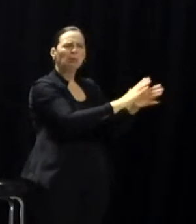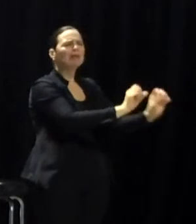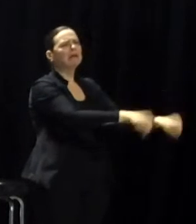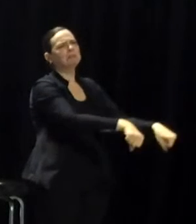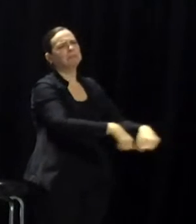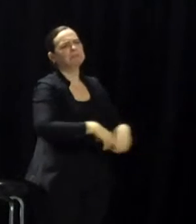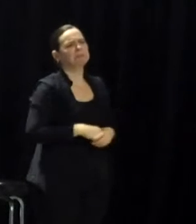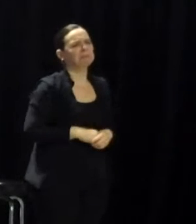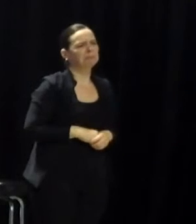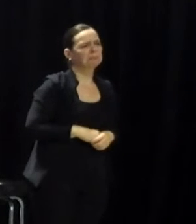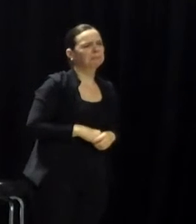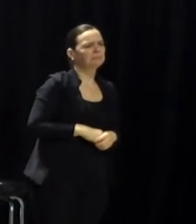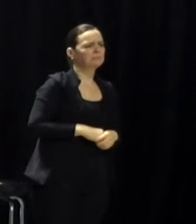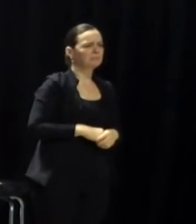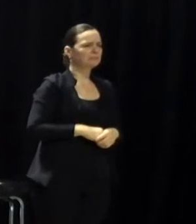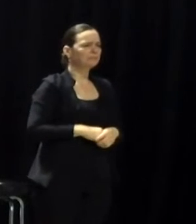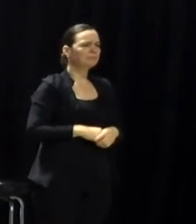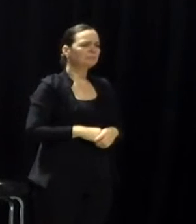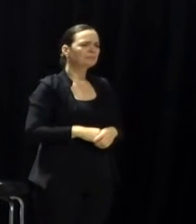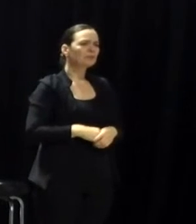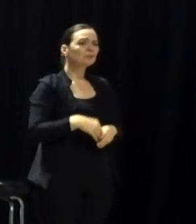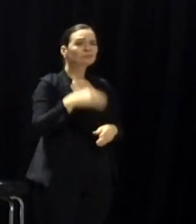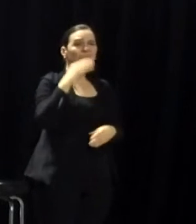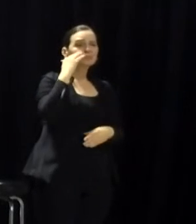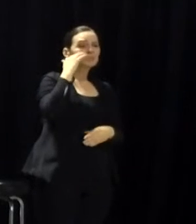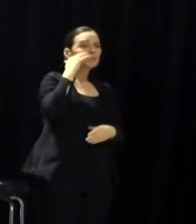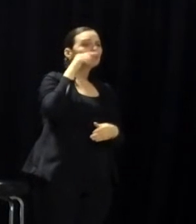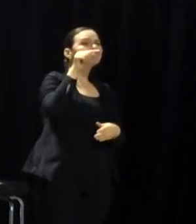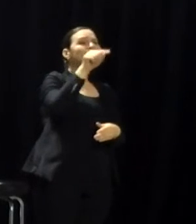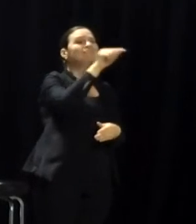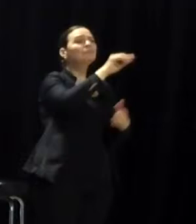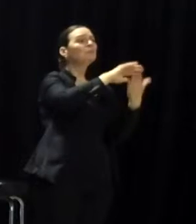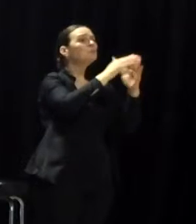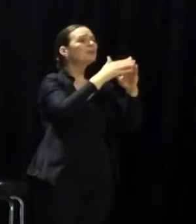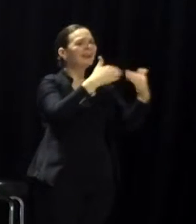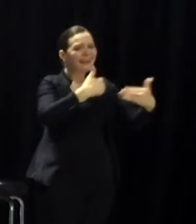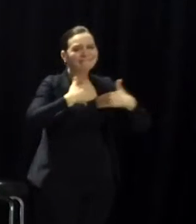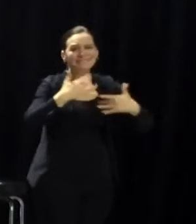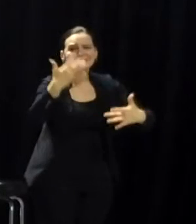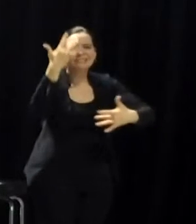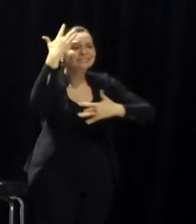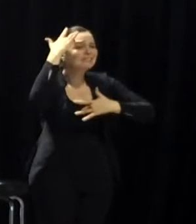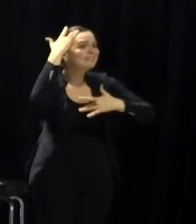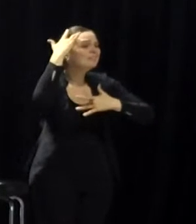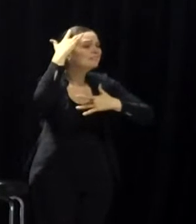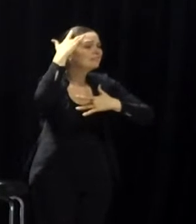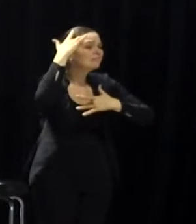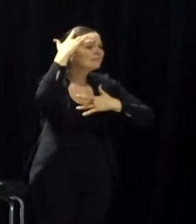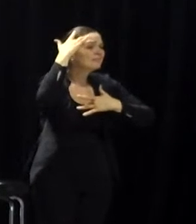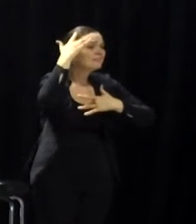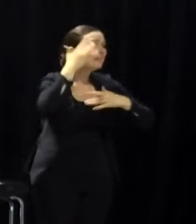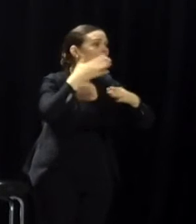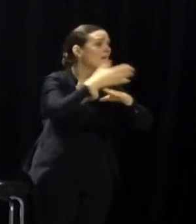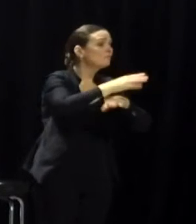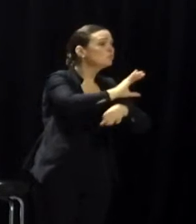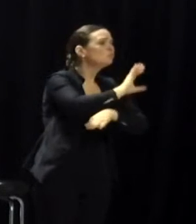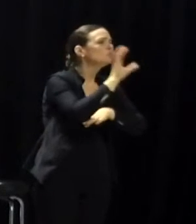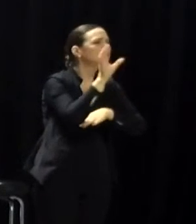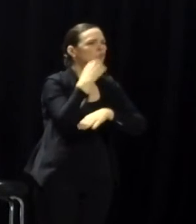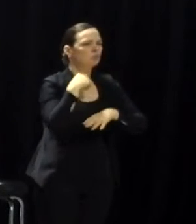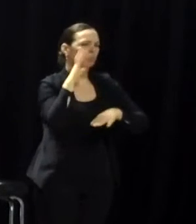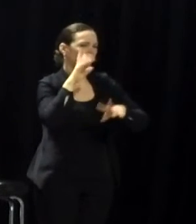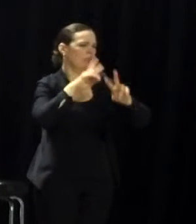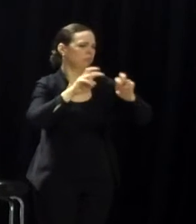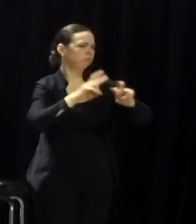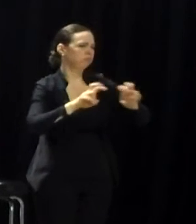community. What we have seen, and we looked at the data after Christmas, the week after Christmas with K through 12. We studied it.